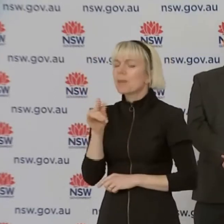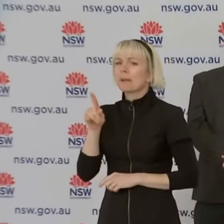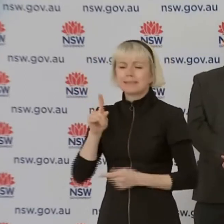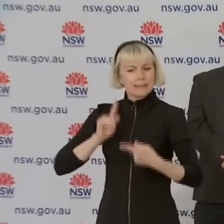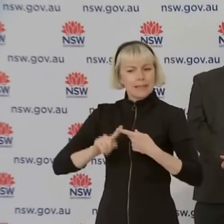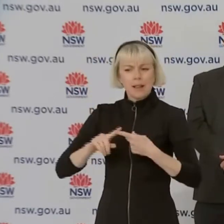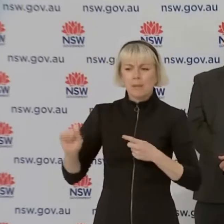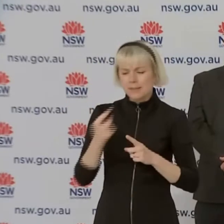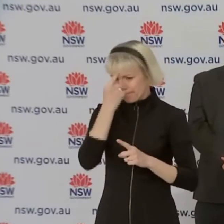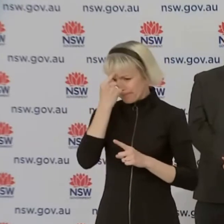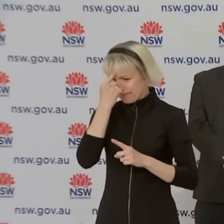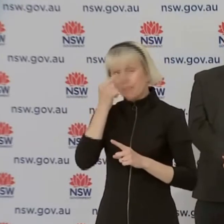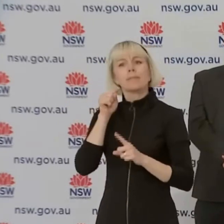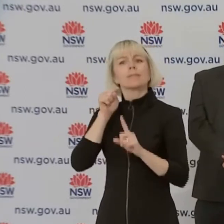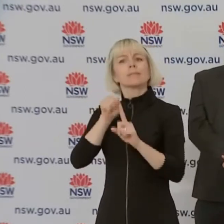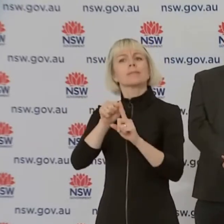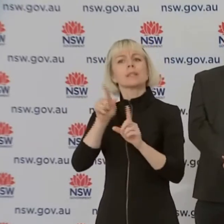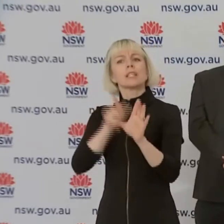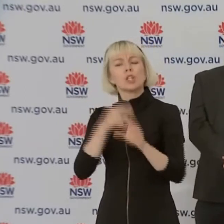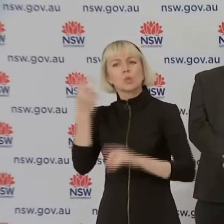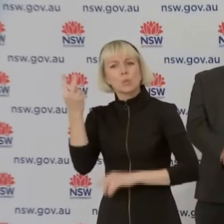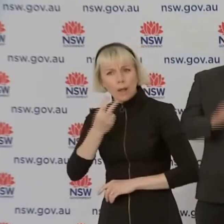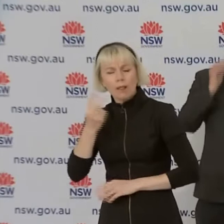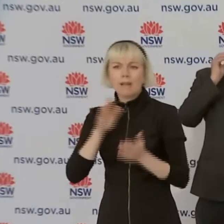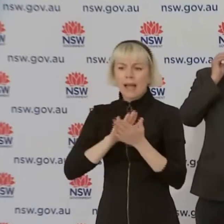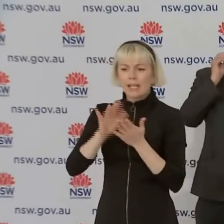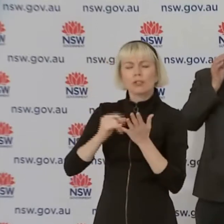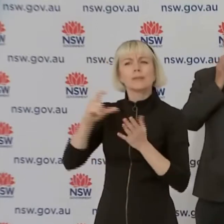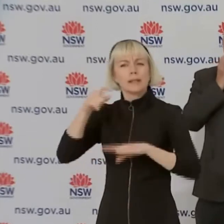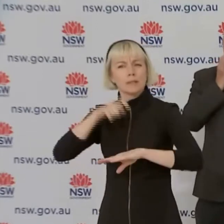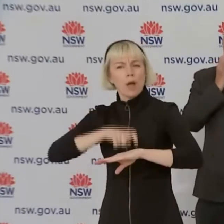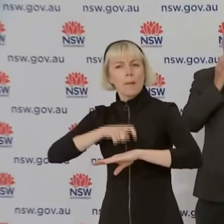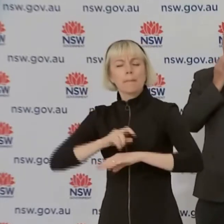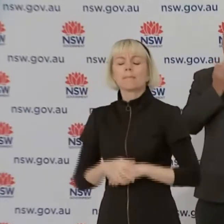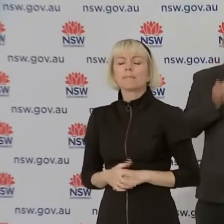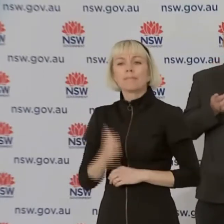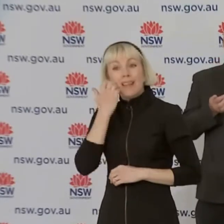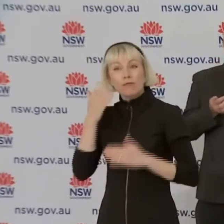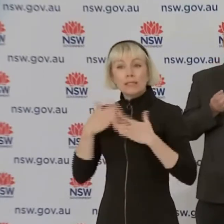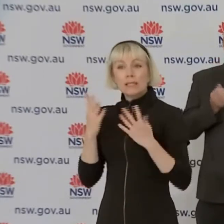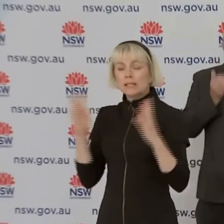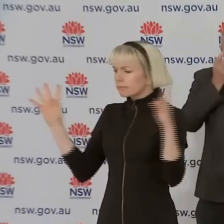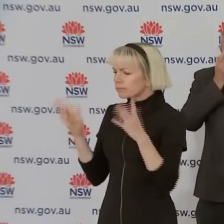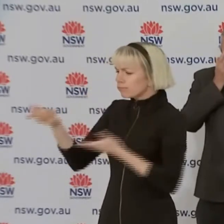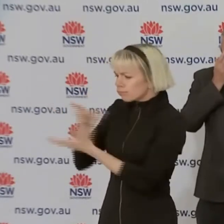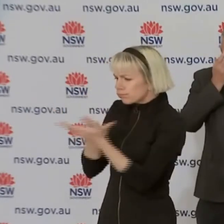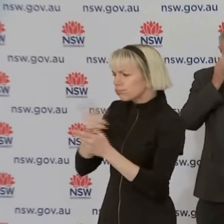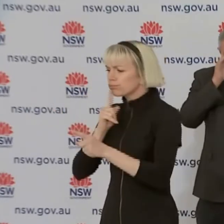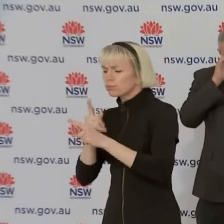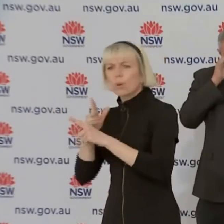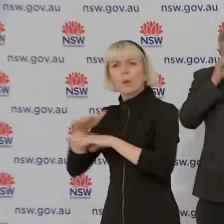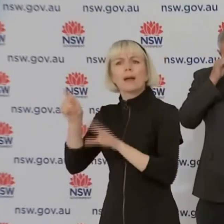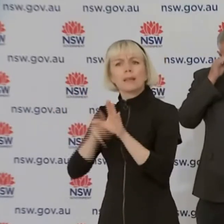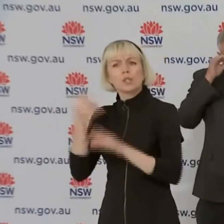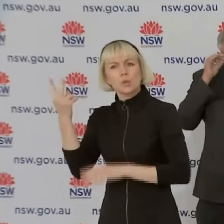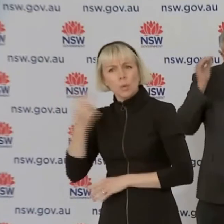the moment. The health team and the education team are meeting daily to discuss all those issues and those challenges, but I just want to stress to Year 12 students